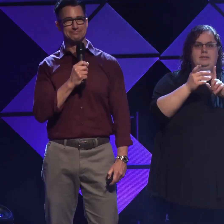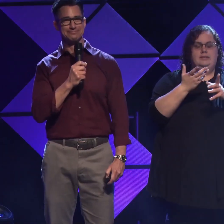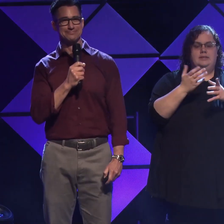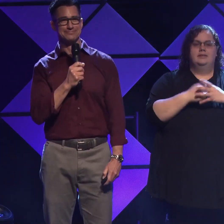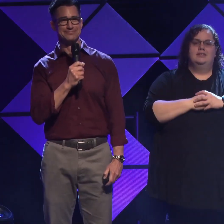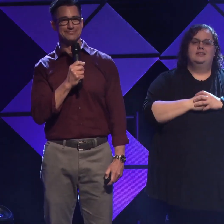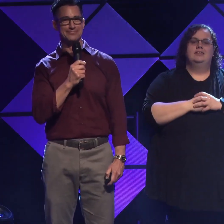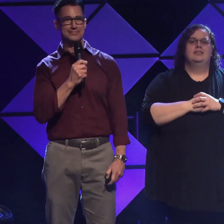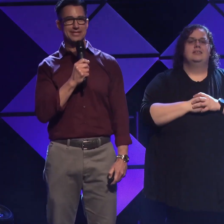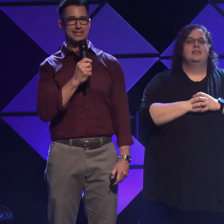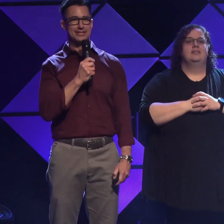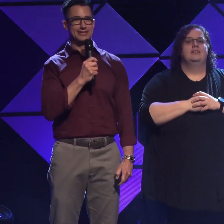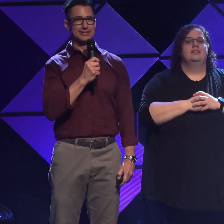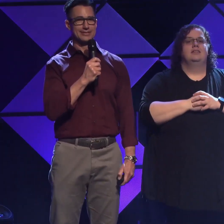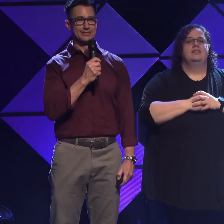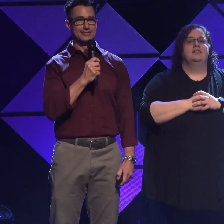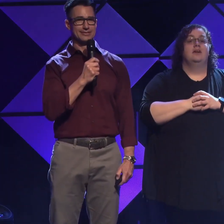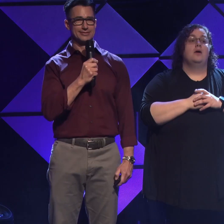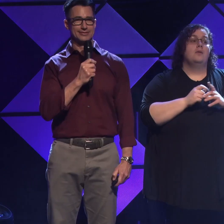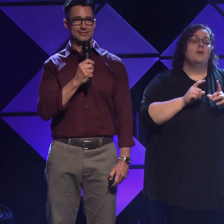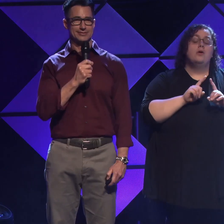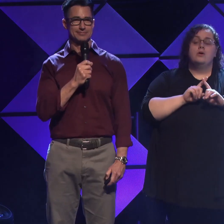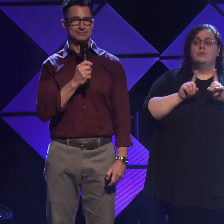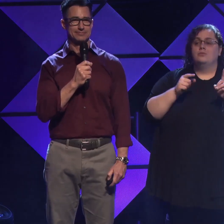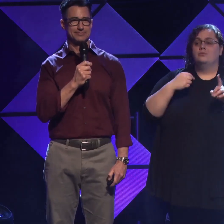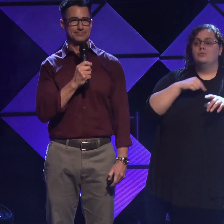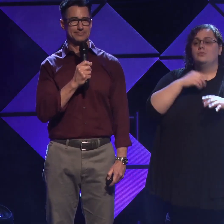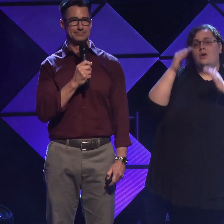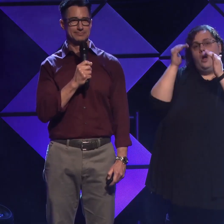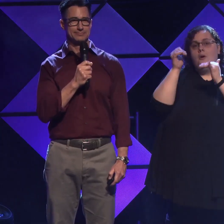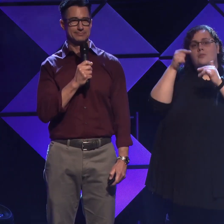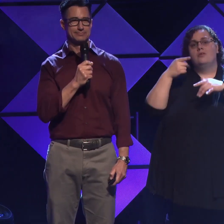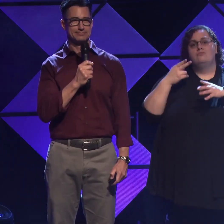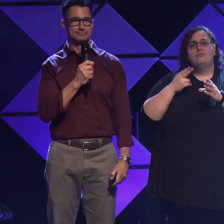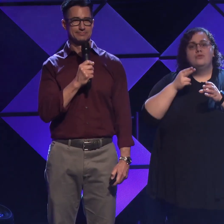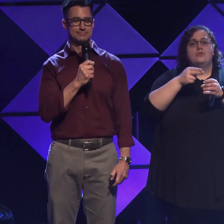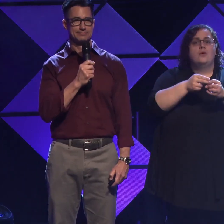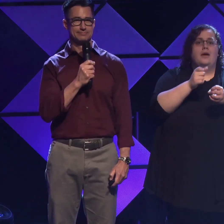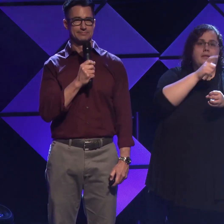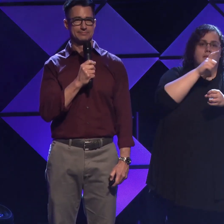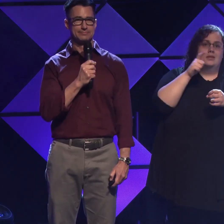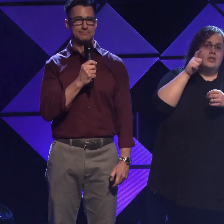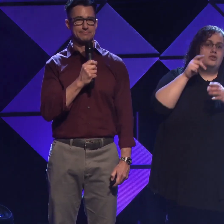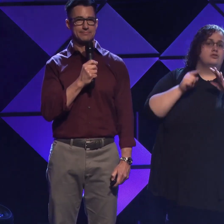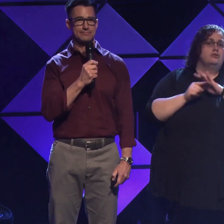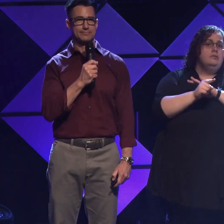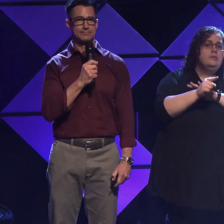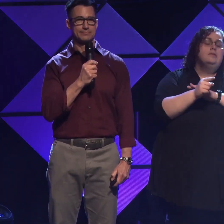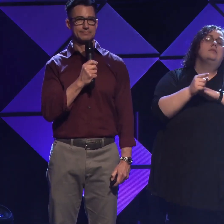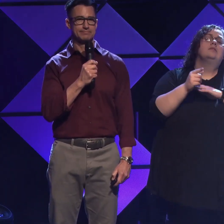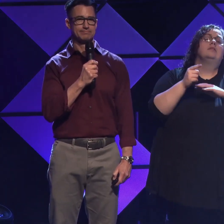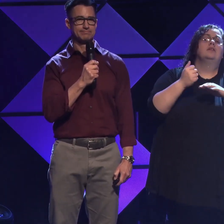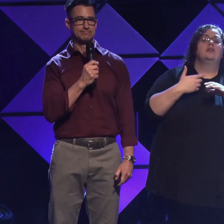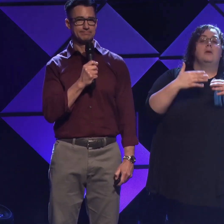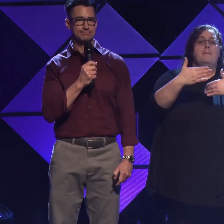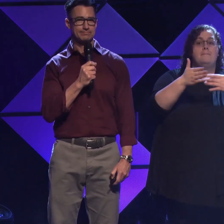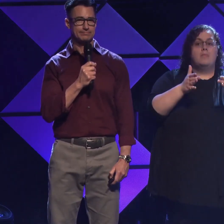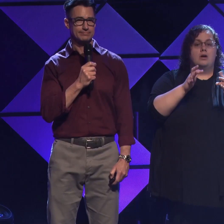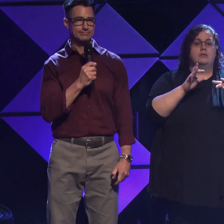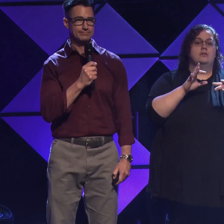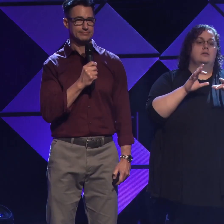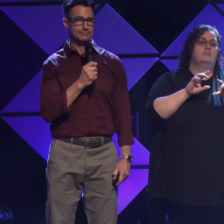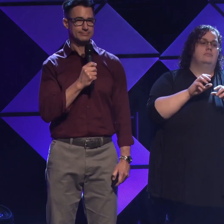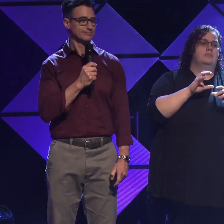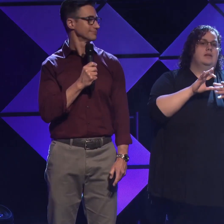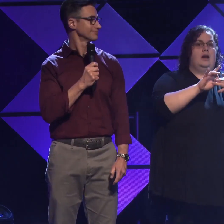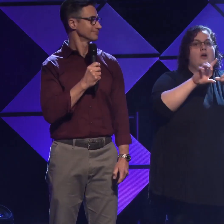Yep. But we do hope that you participate in the Lenten journey. There's a box on the back of your Connect